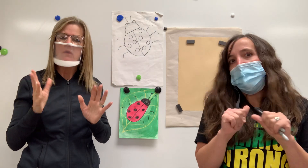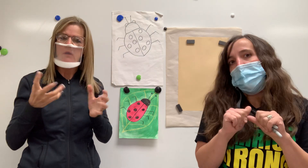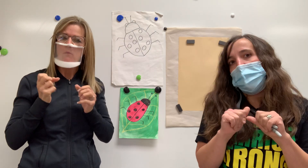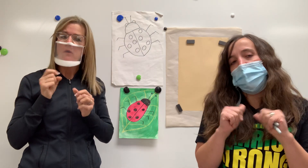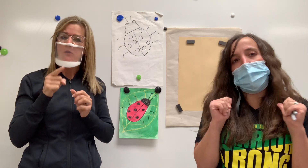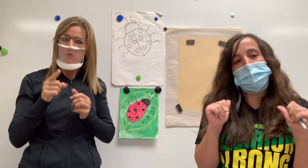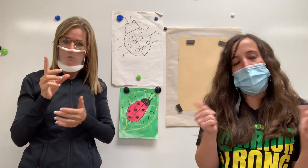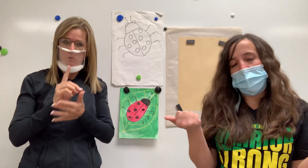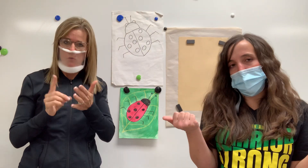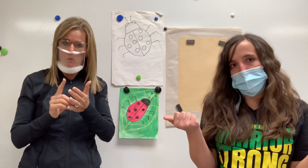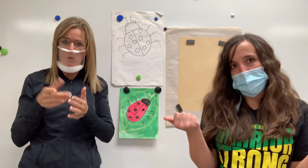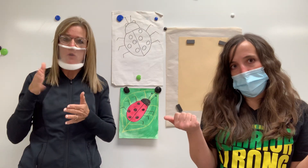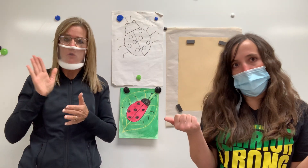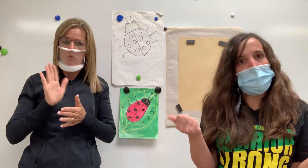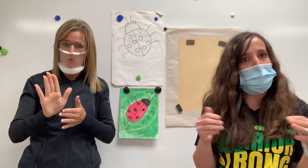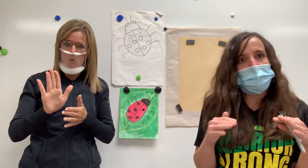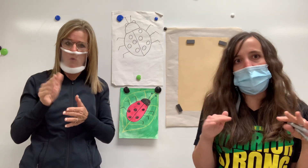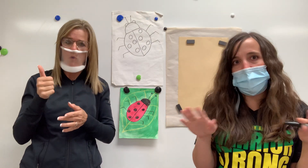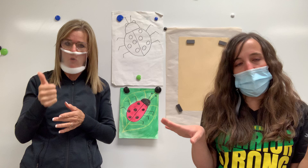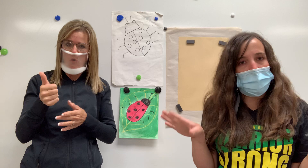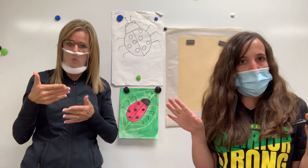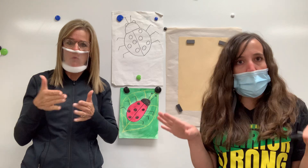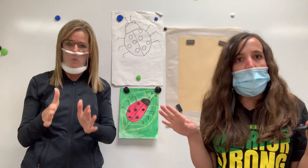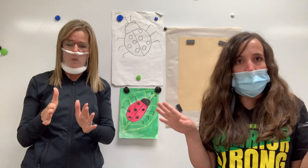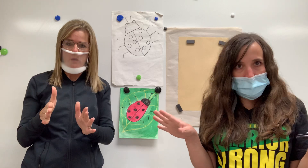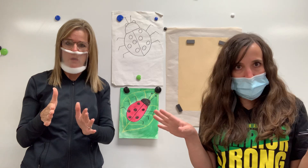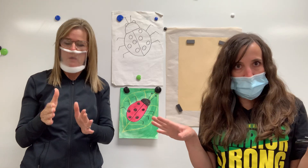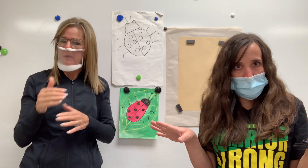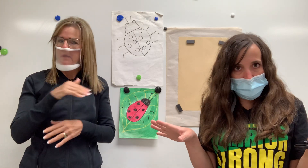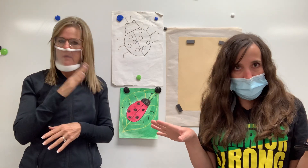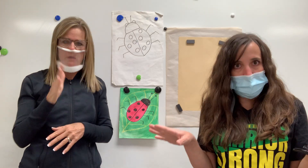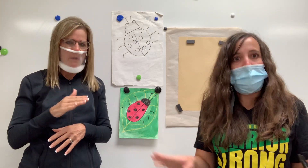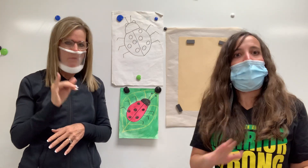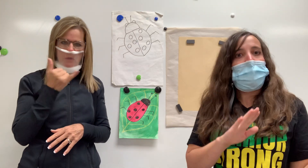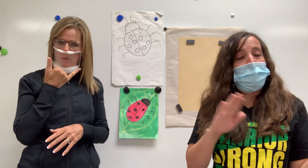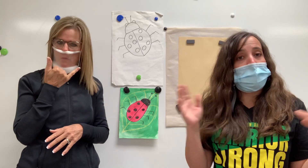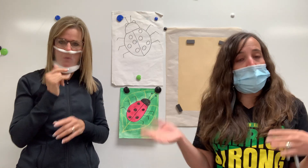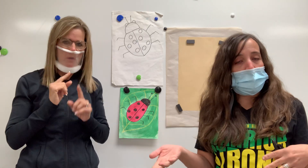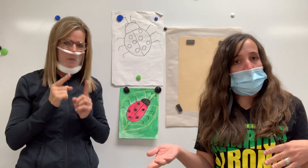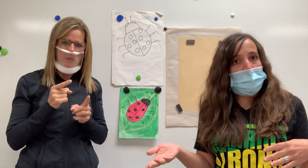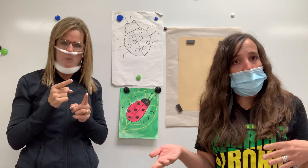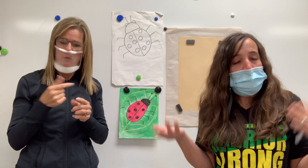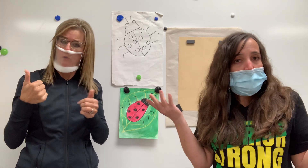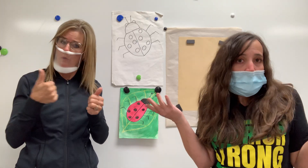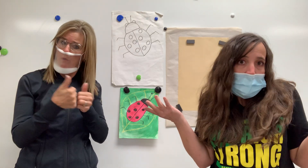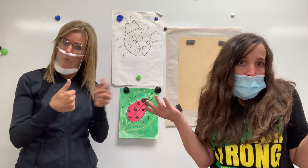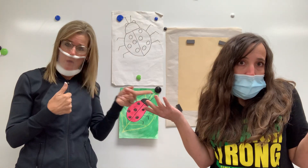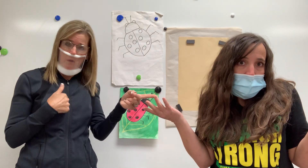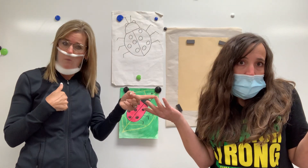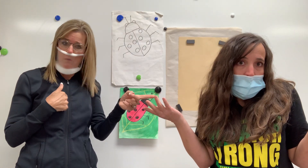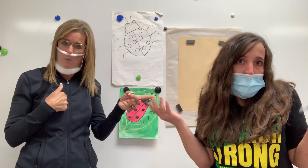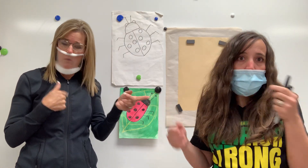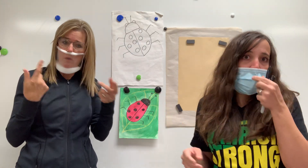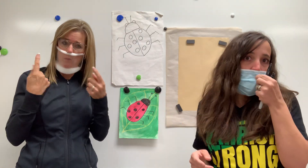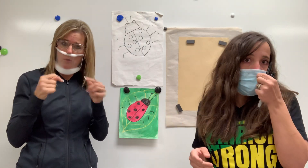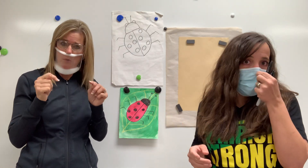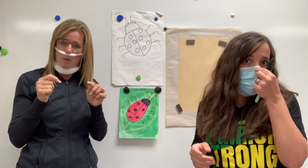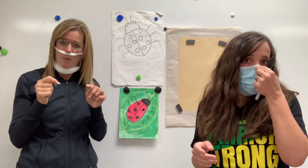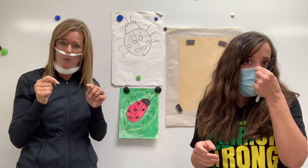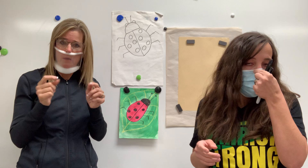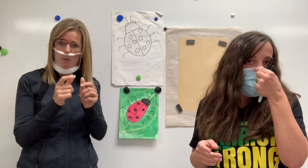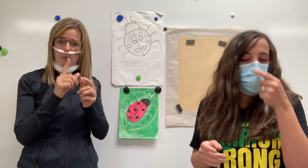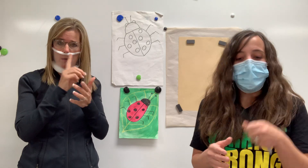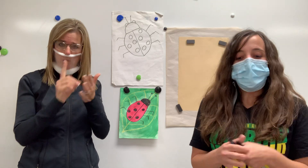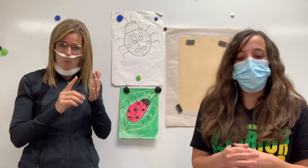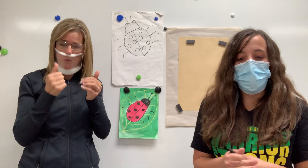draw, and that is fine with me, okay? You'll never get a wrong answer in my class. You just follow along, and we'll try it out, and we'll draw